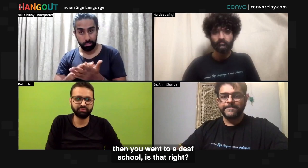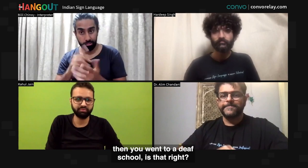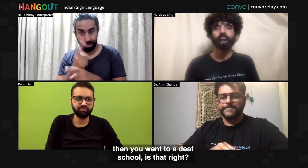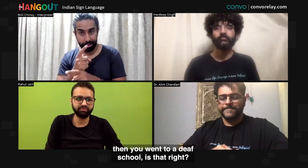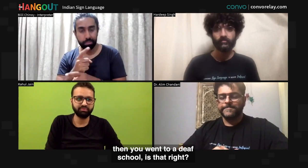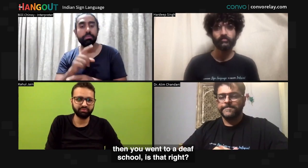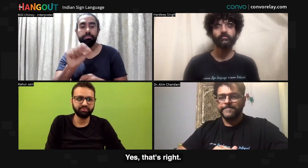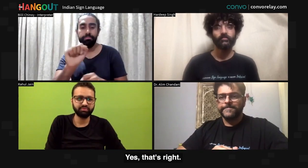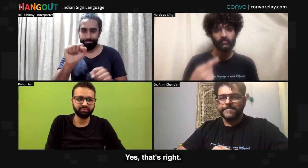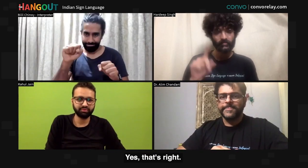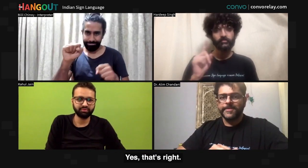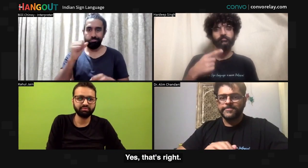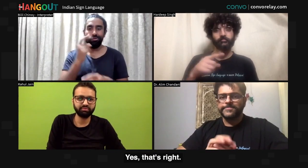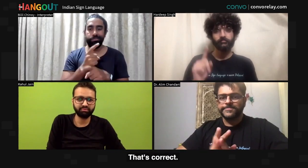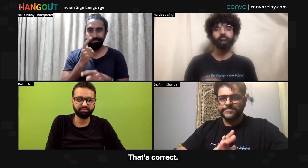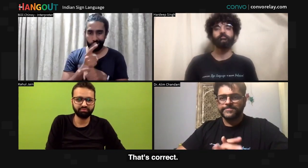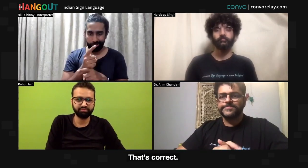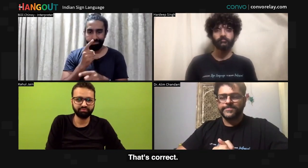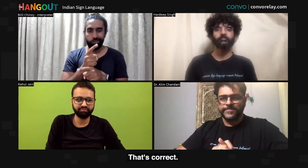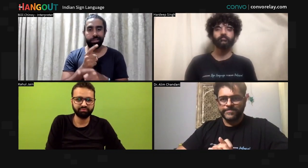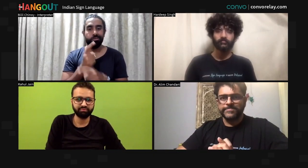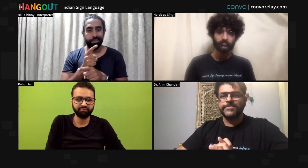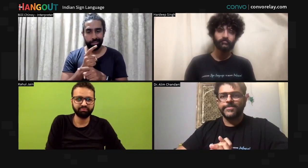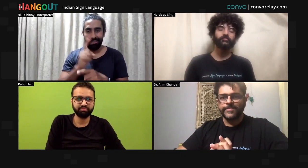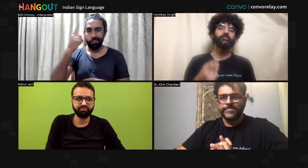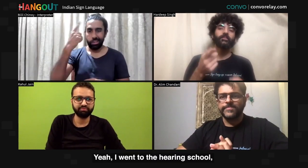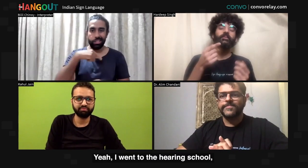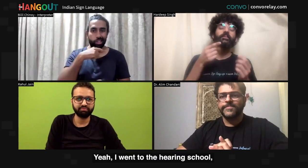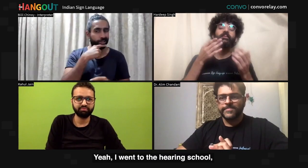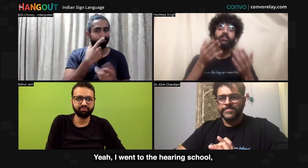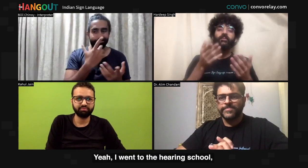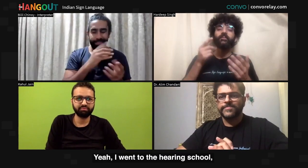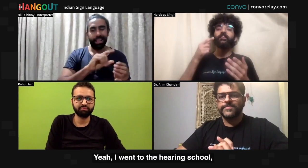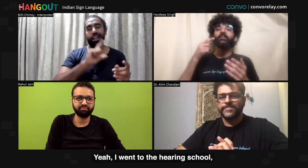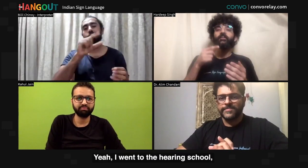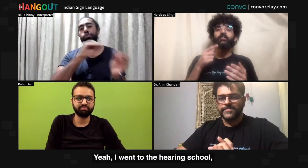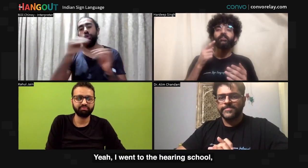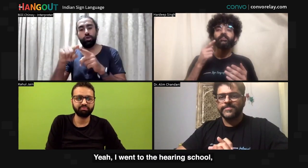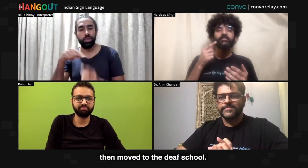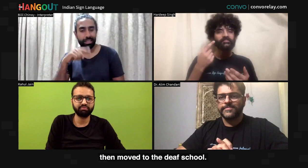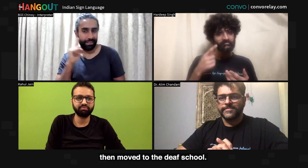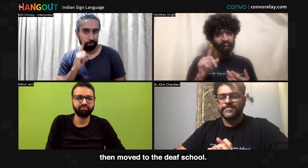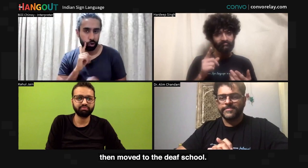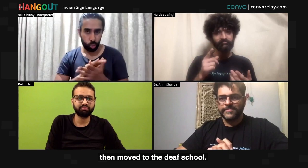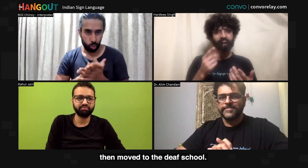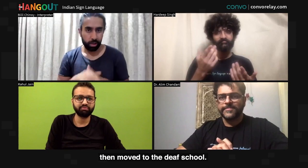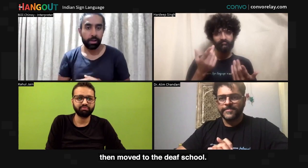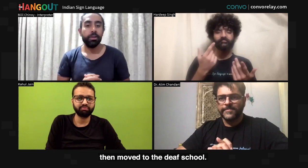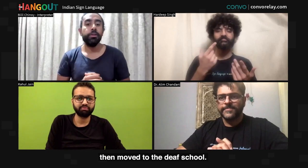right? Yes, that is right. That's correct. Yeah, I went, went to the hearing school, then moved to the deaf school.